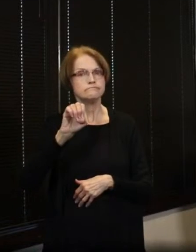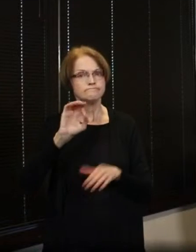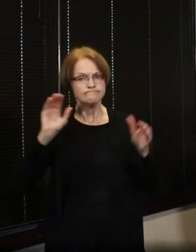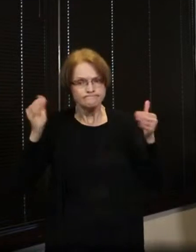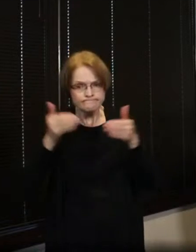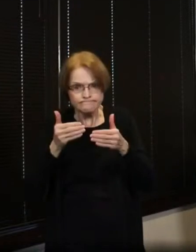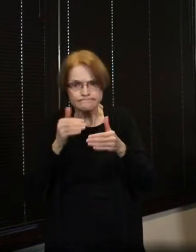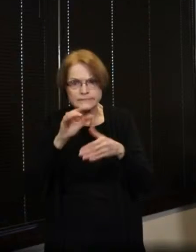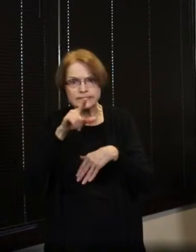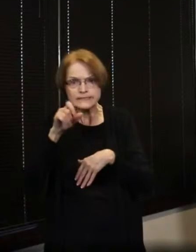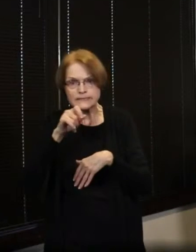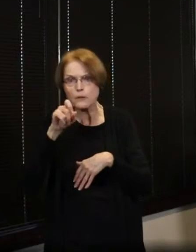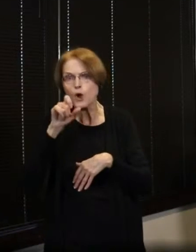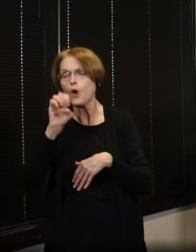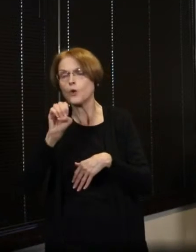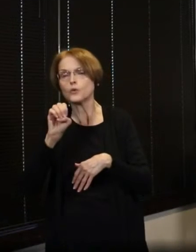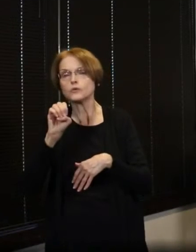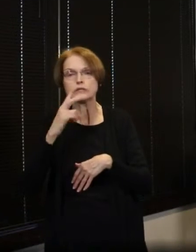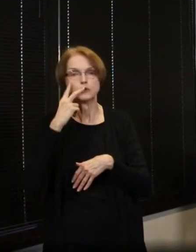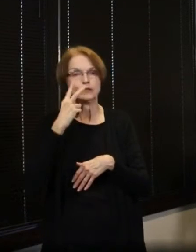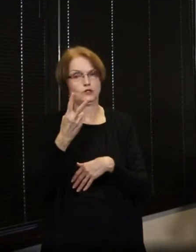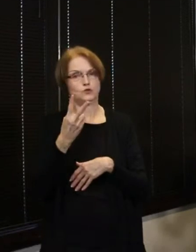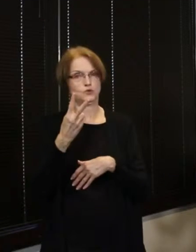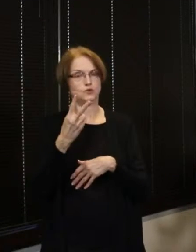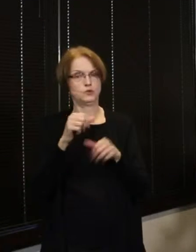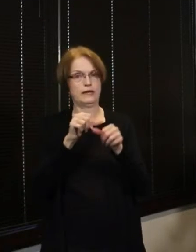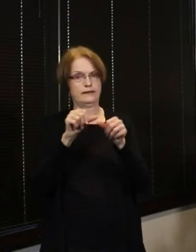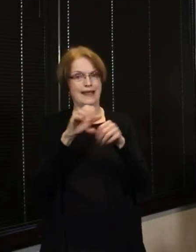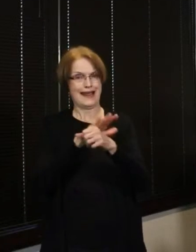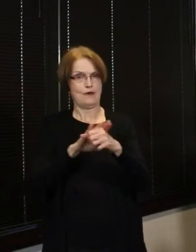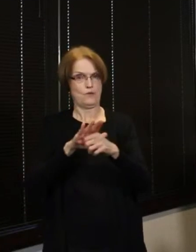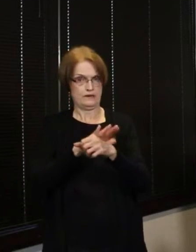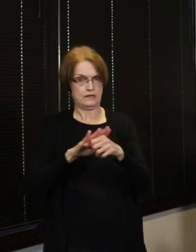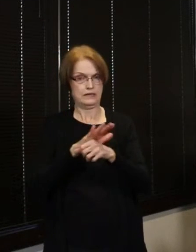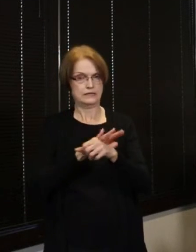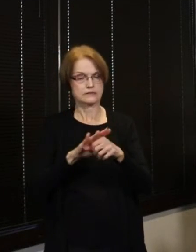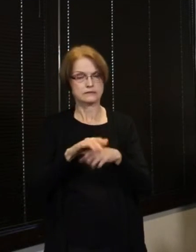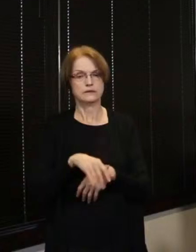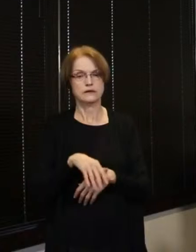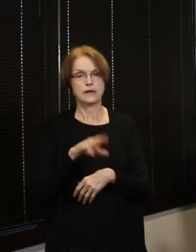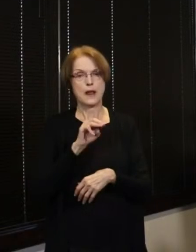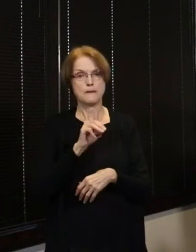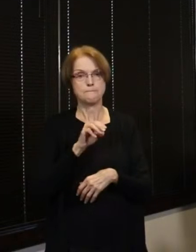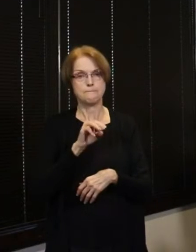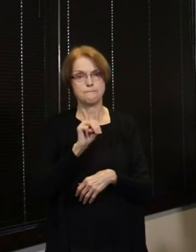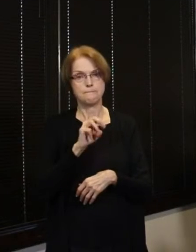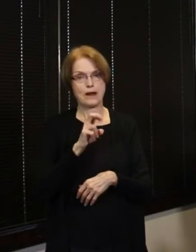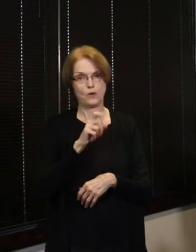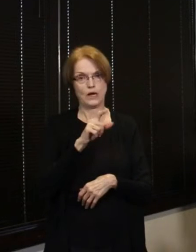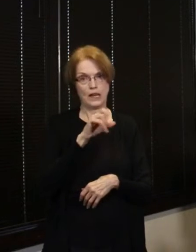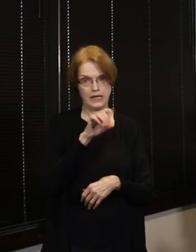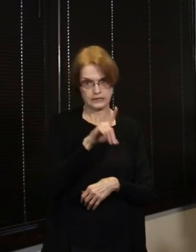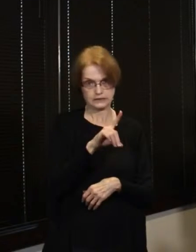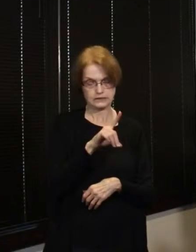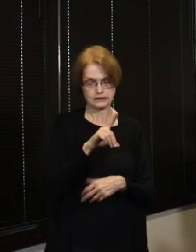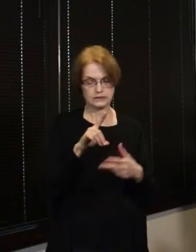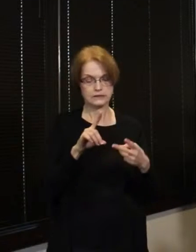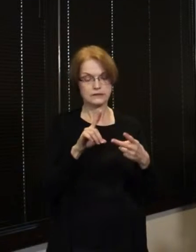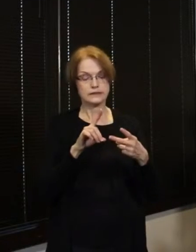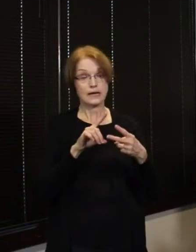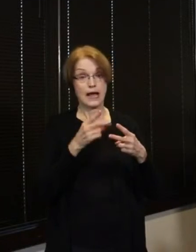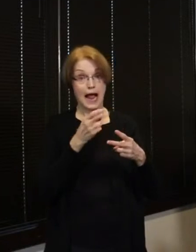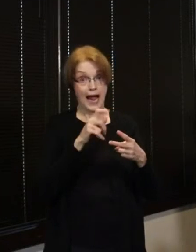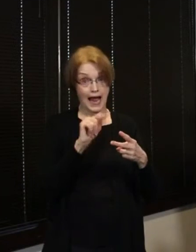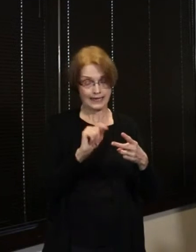you can see a couple of areas here that we're looking at. So one is Maryland Heights. The city of St. Louis had an